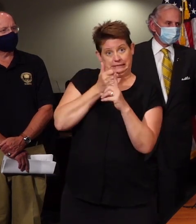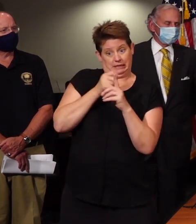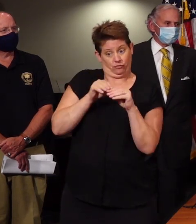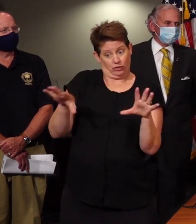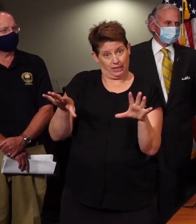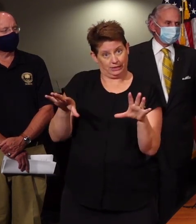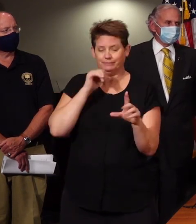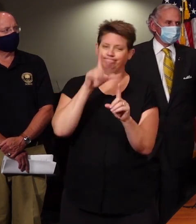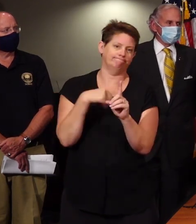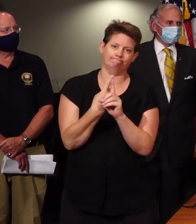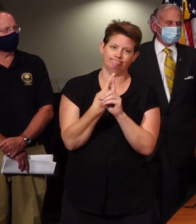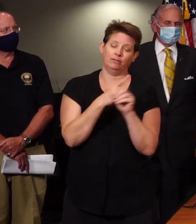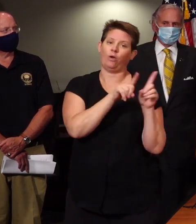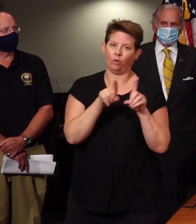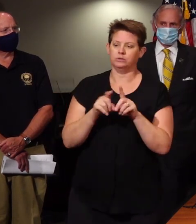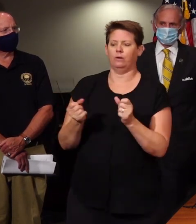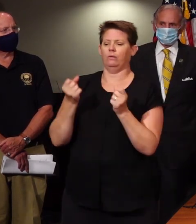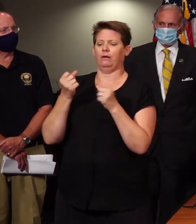dependent on the risk of exposure.